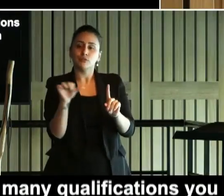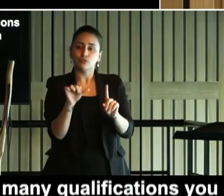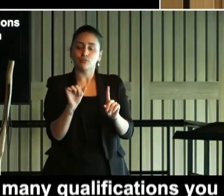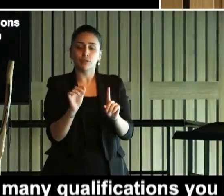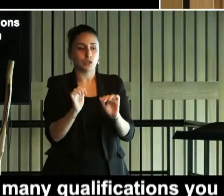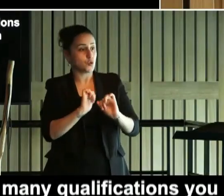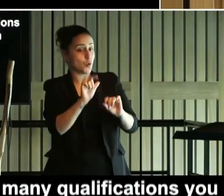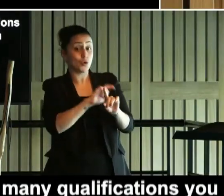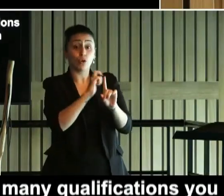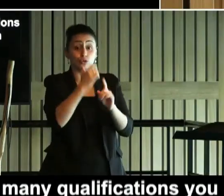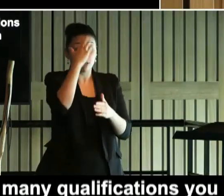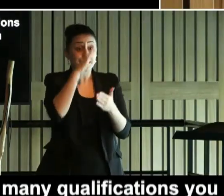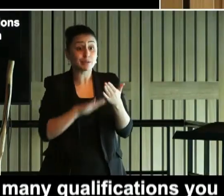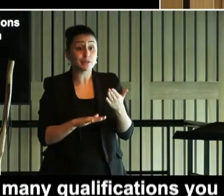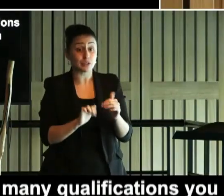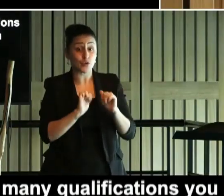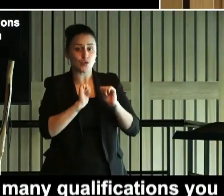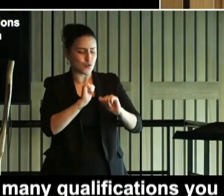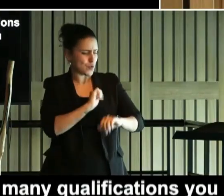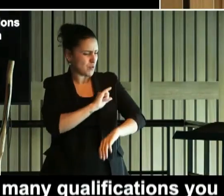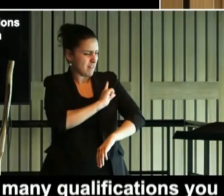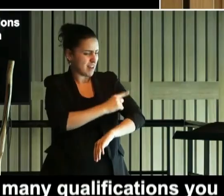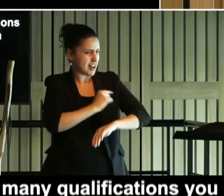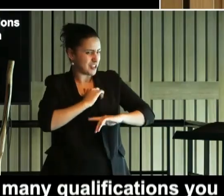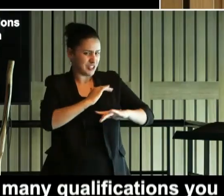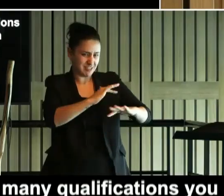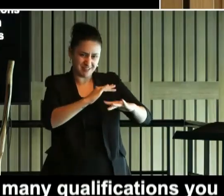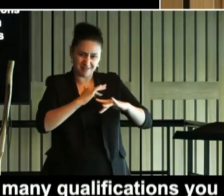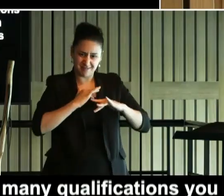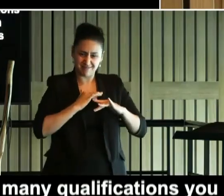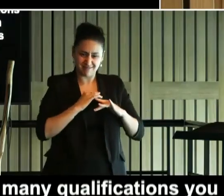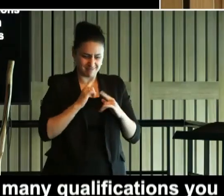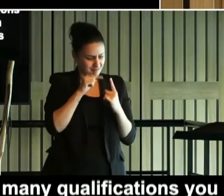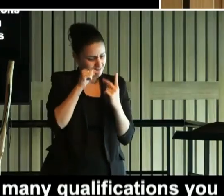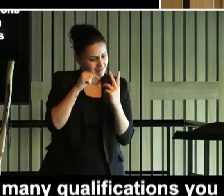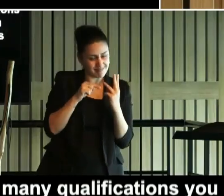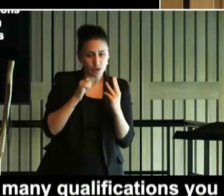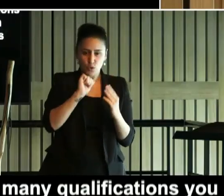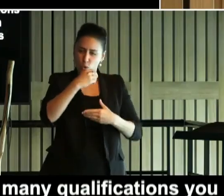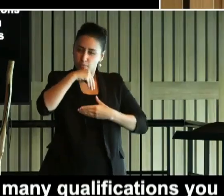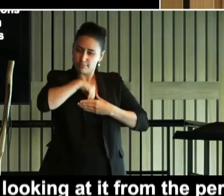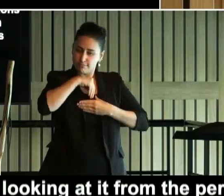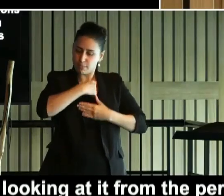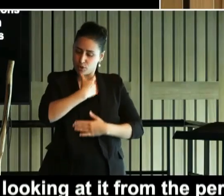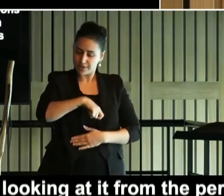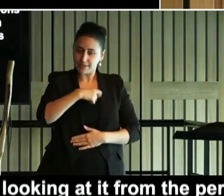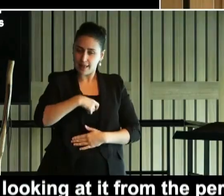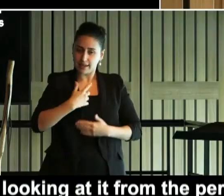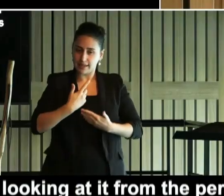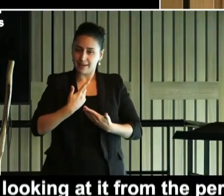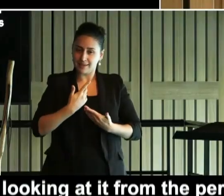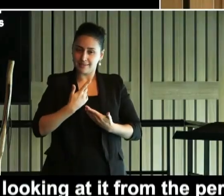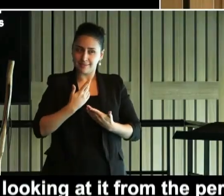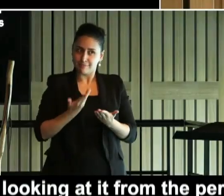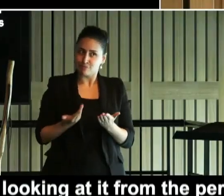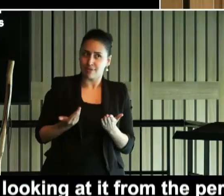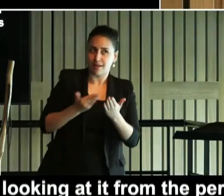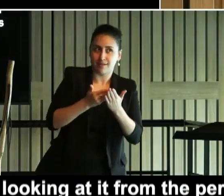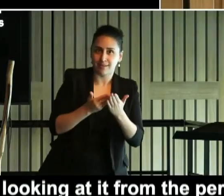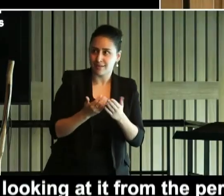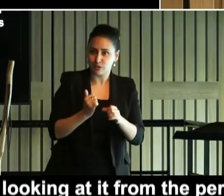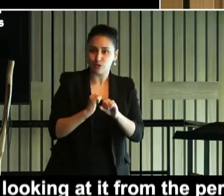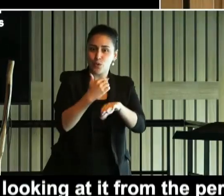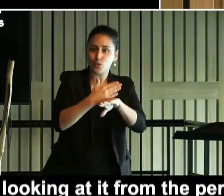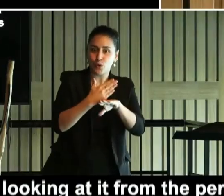your cultural experience, what energy do you bring, what is the personality that you'll bring this role to